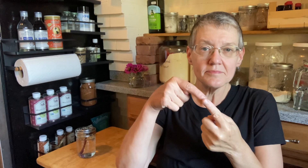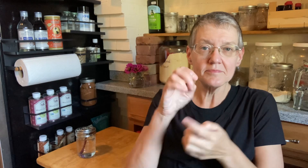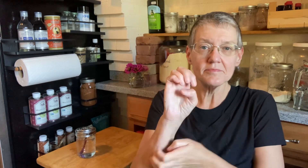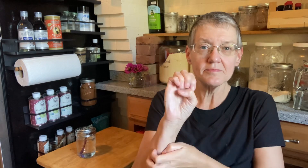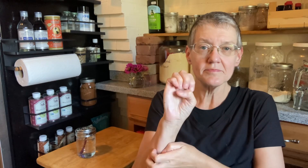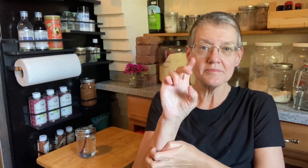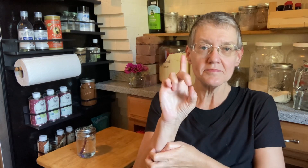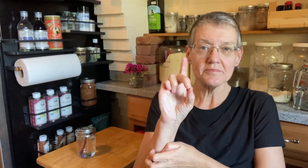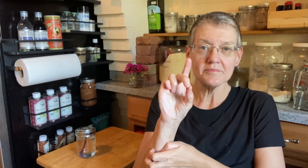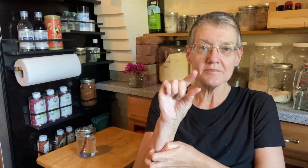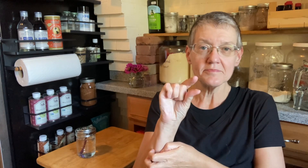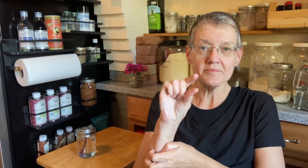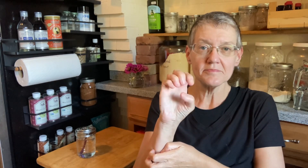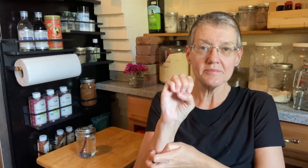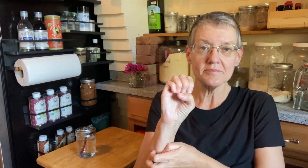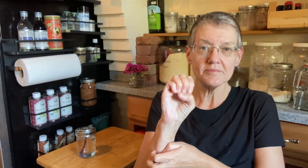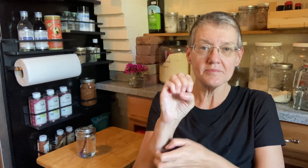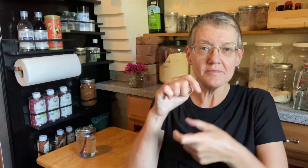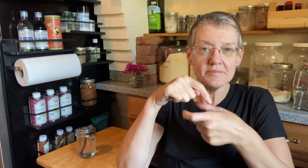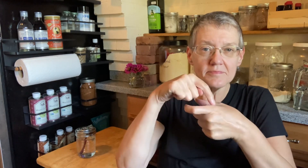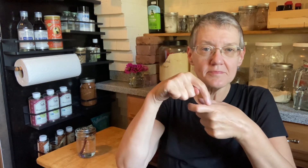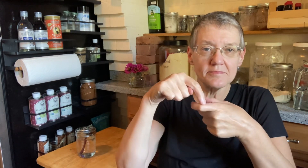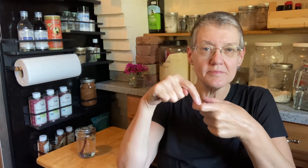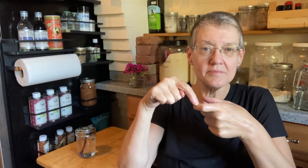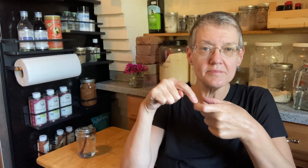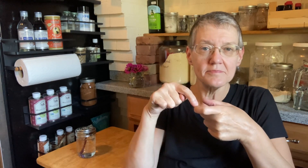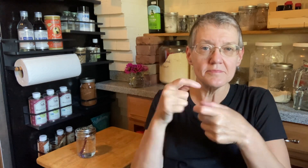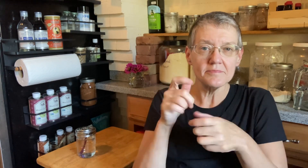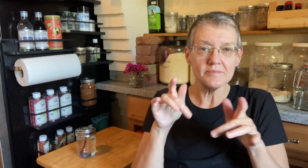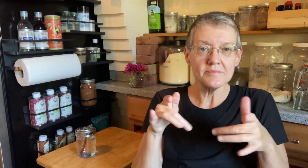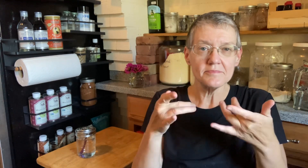You're going to cook it until the edges start to brown.